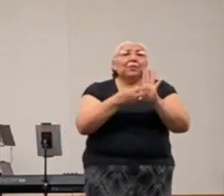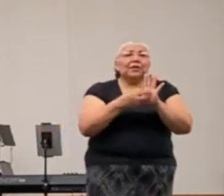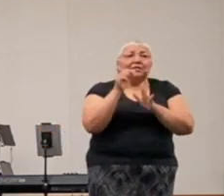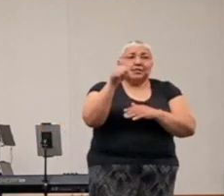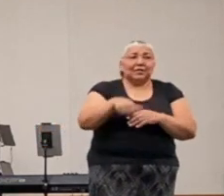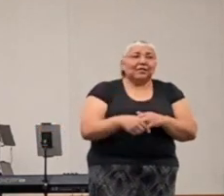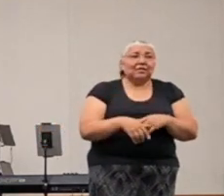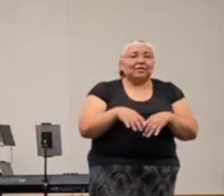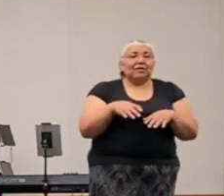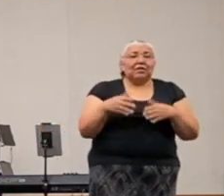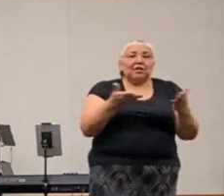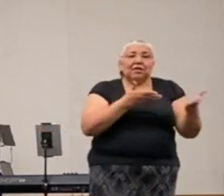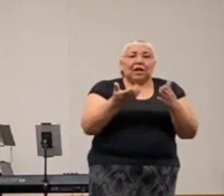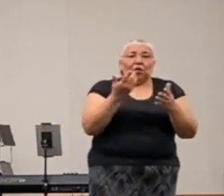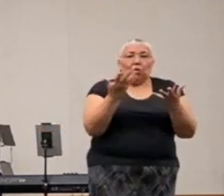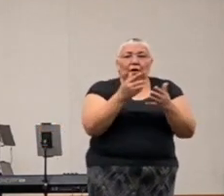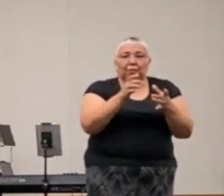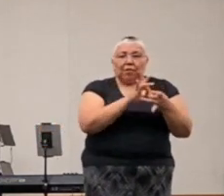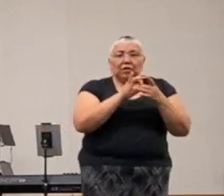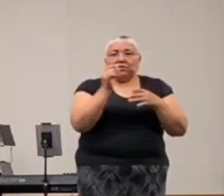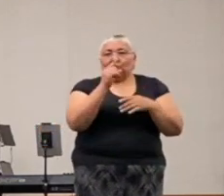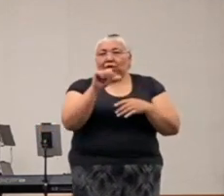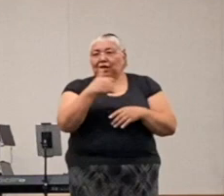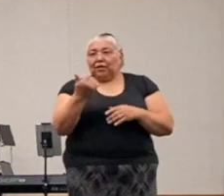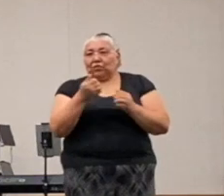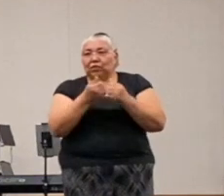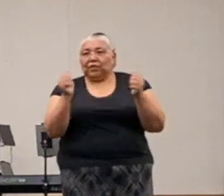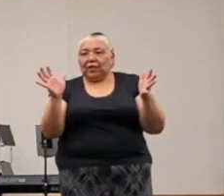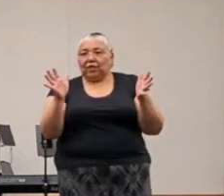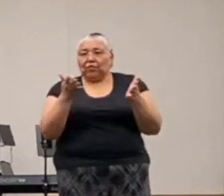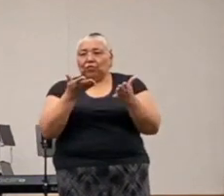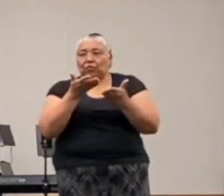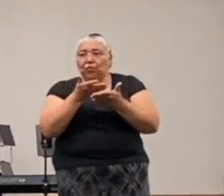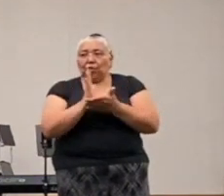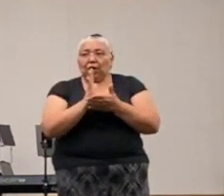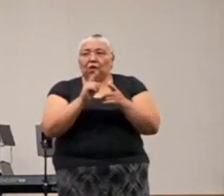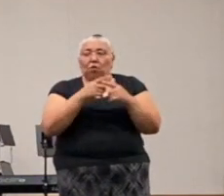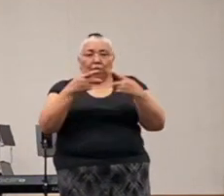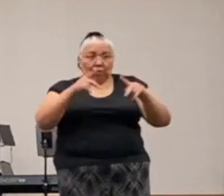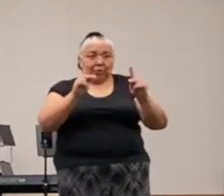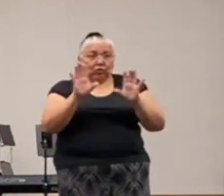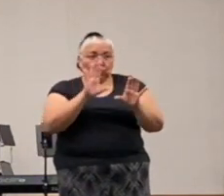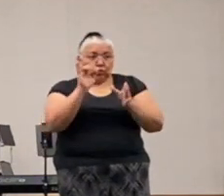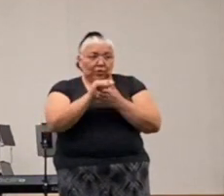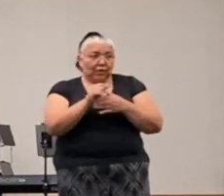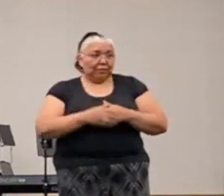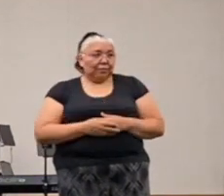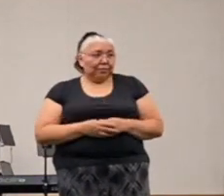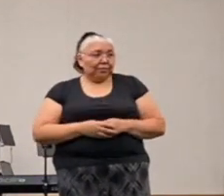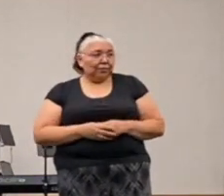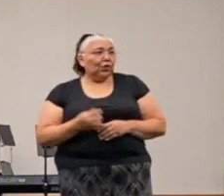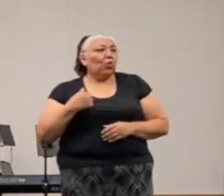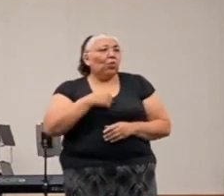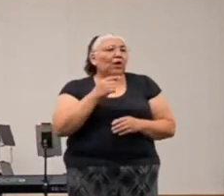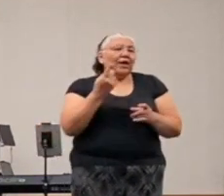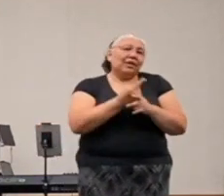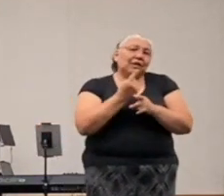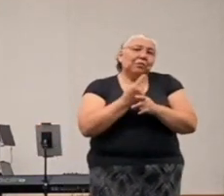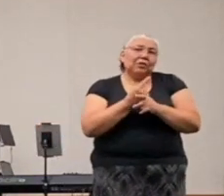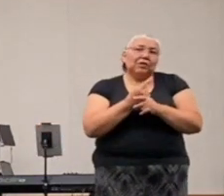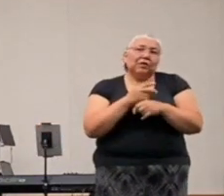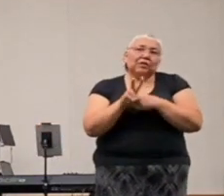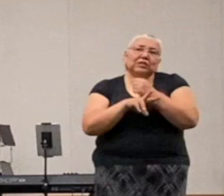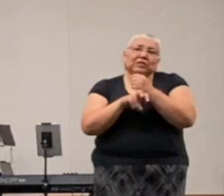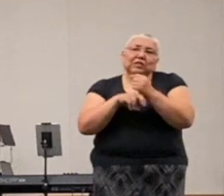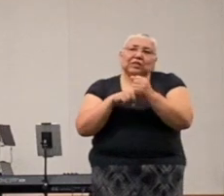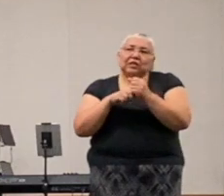is to take what belongs to someone else without the right or permission to do so. We typically think of stealing in